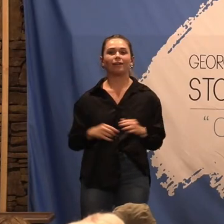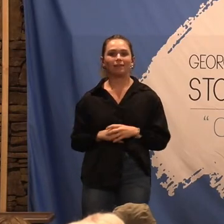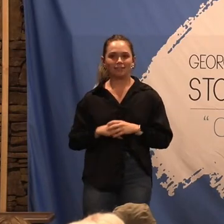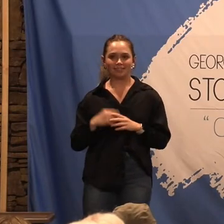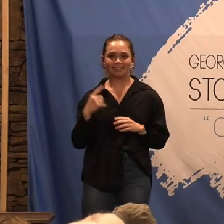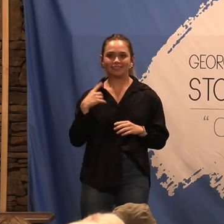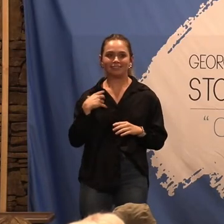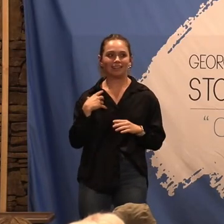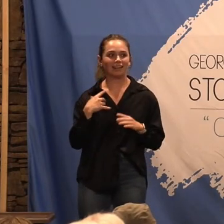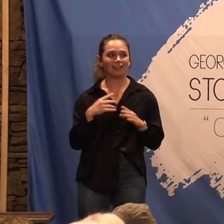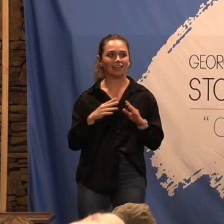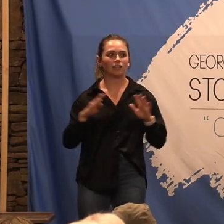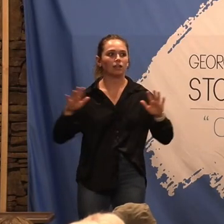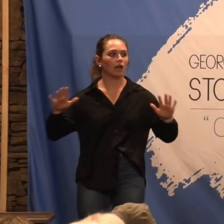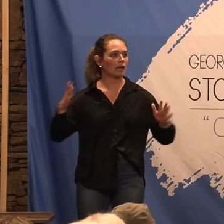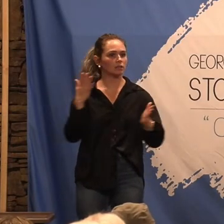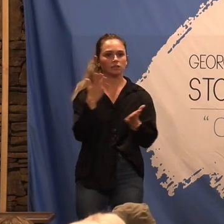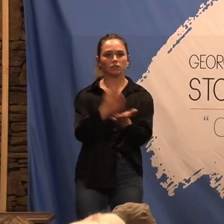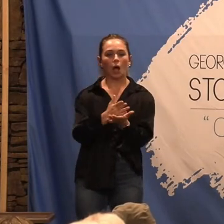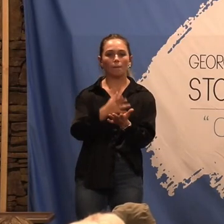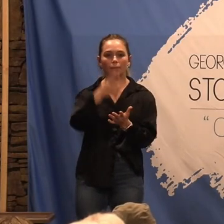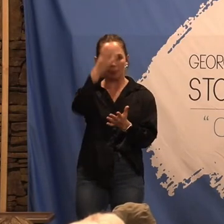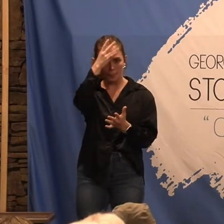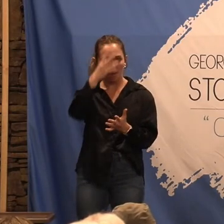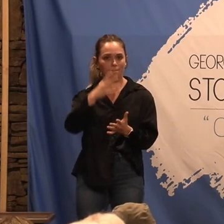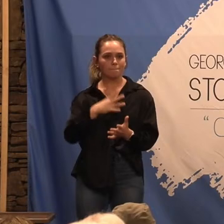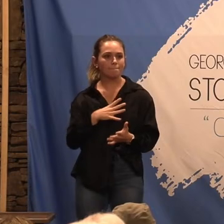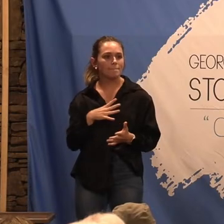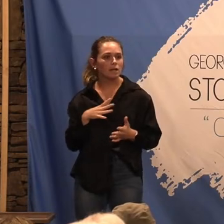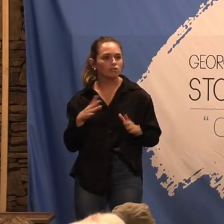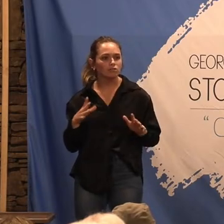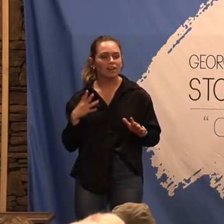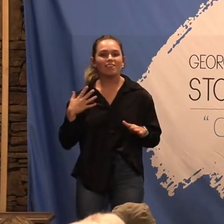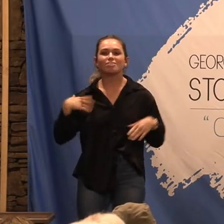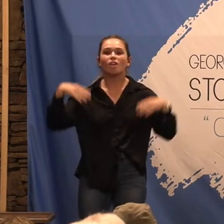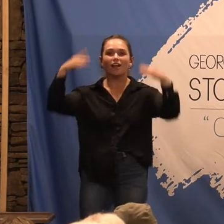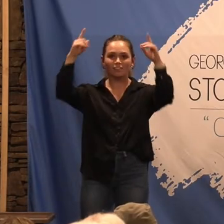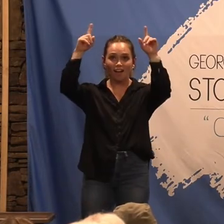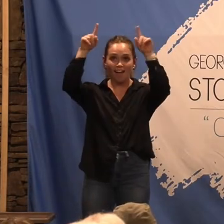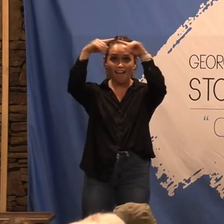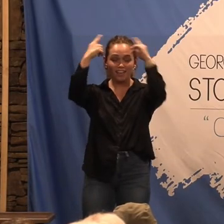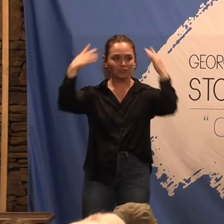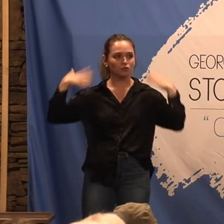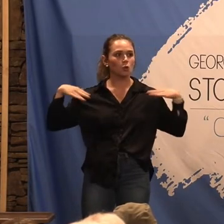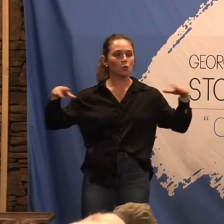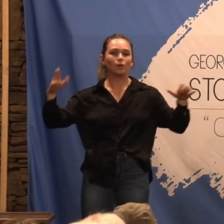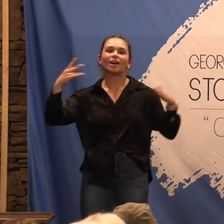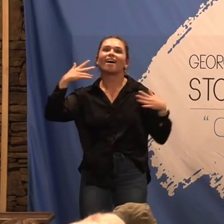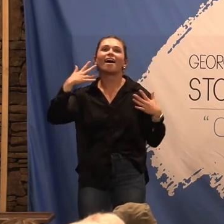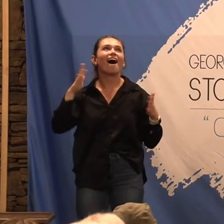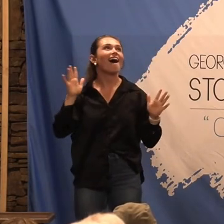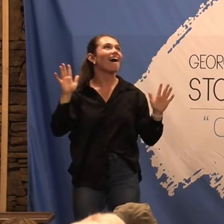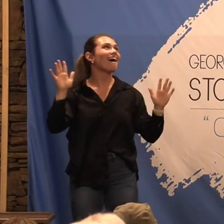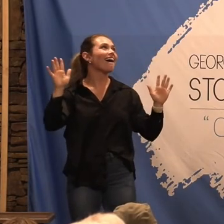and the line stopped and those old men just, it was like the angels were singing. They were just like,